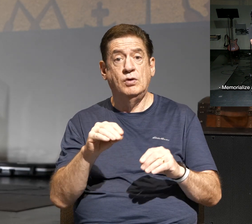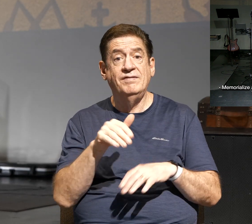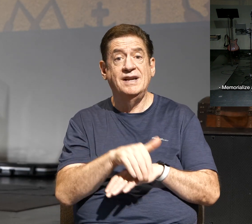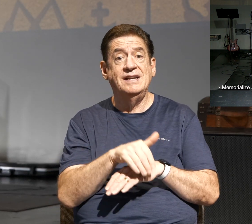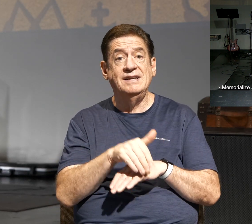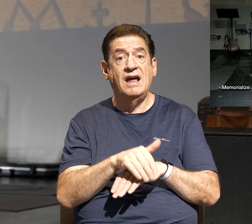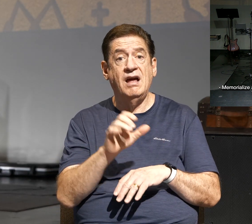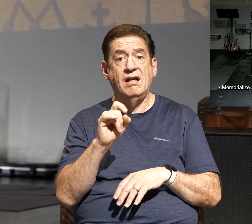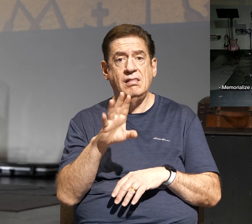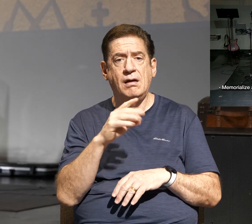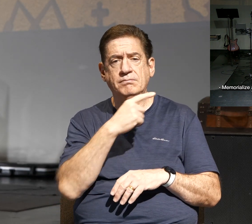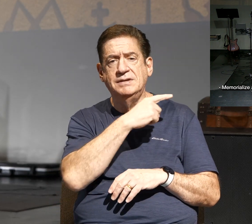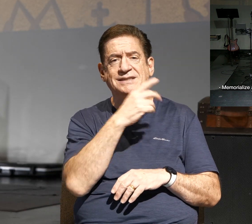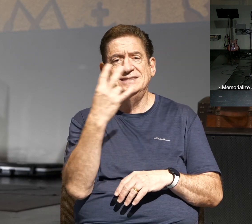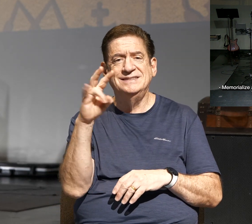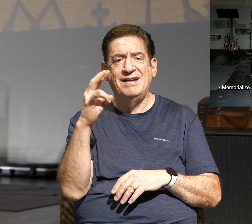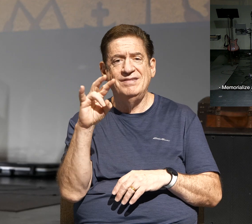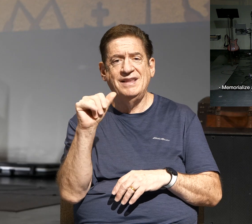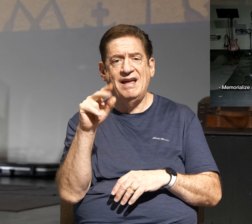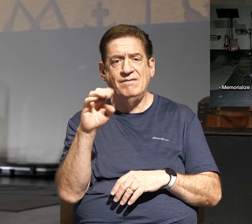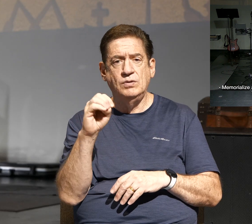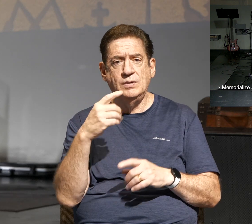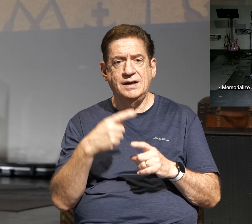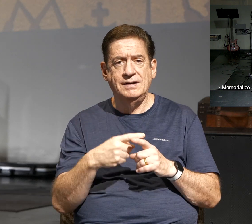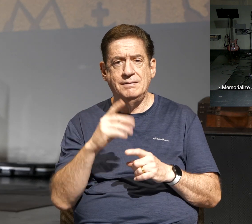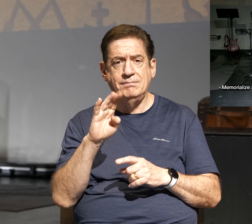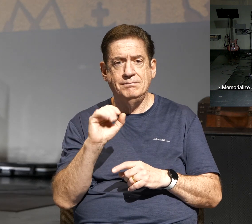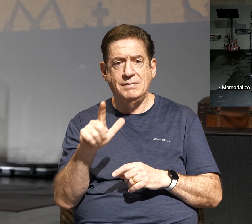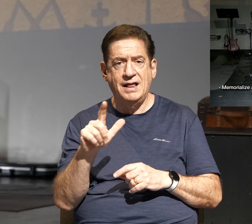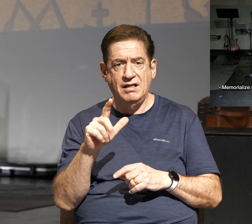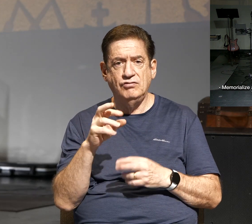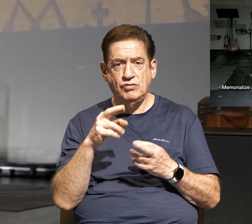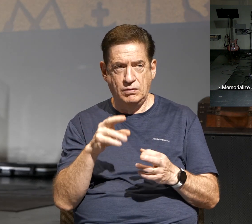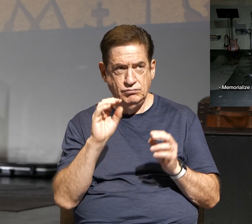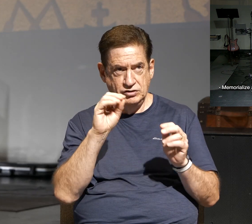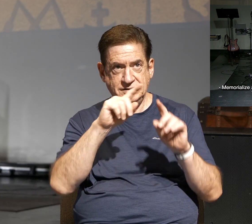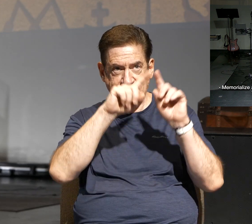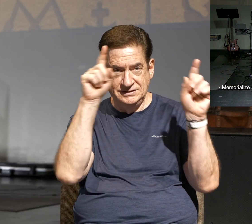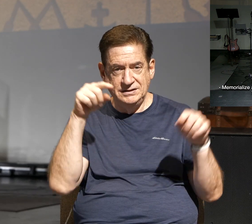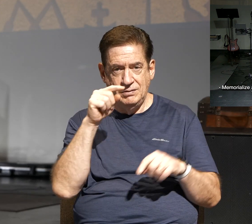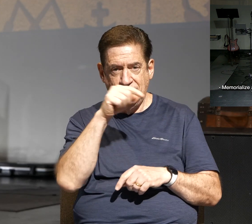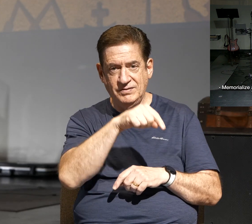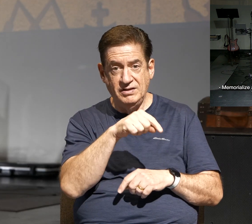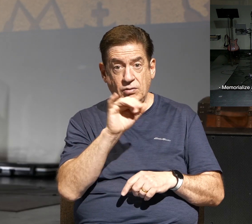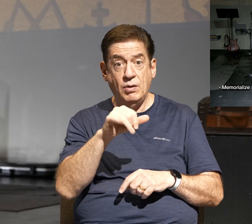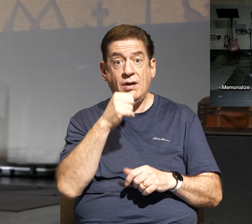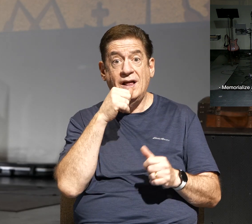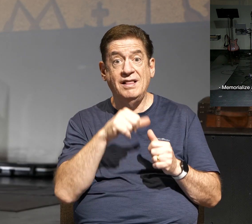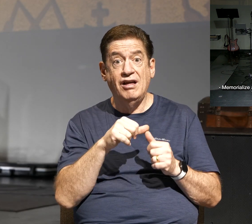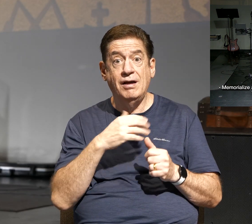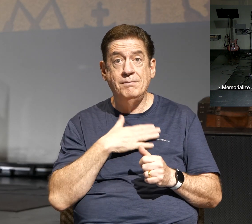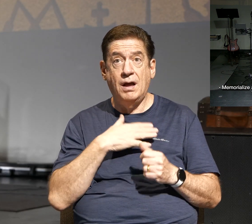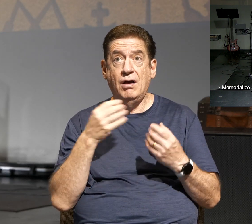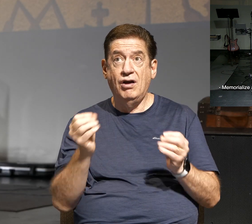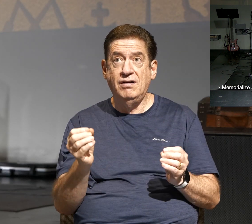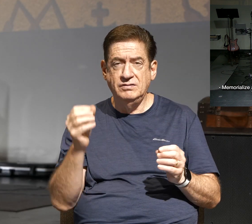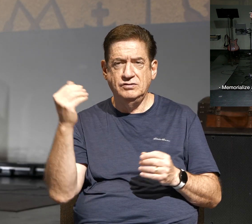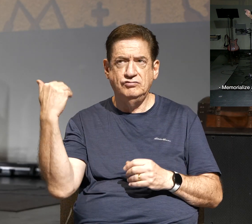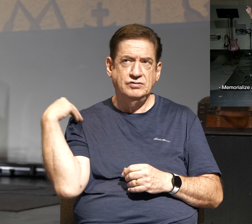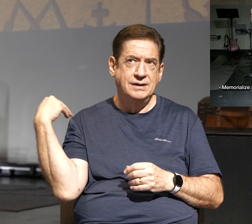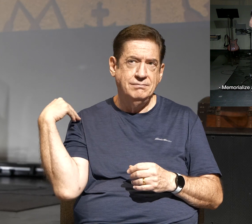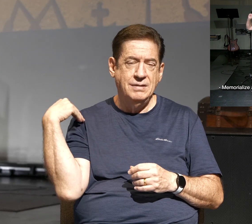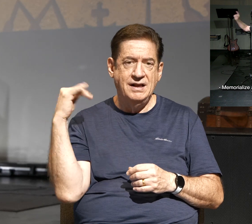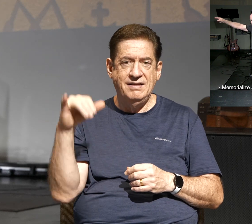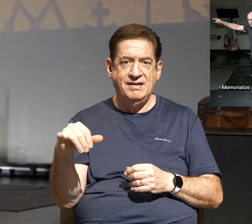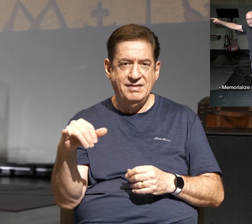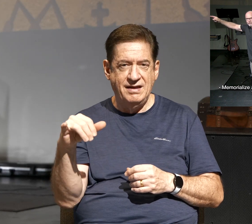that was over off of 17th Avenue and Bell Road. We took that sign and put it over there. And so those letters in my office just remind me of